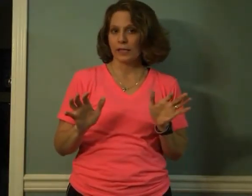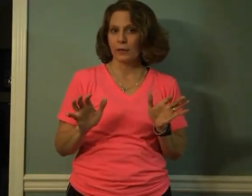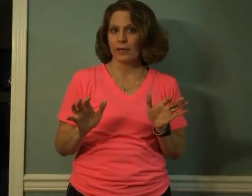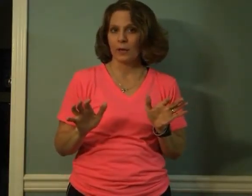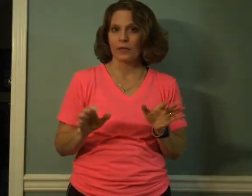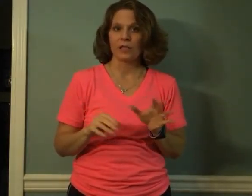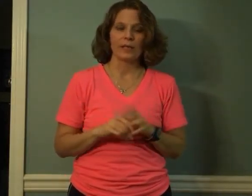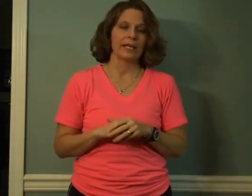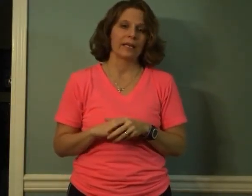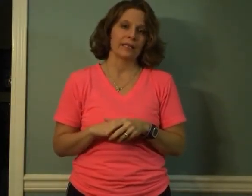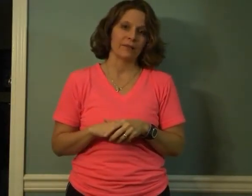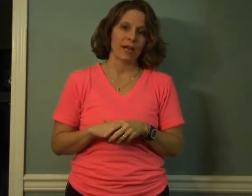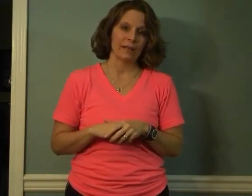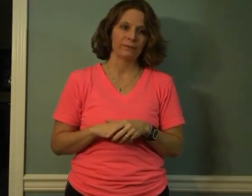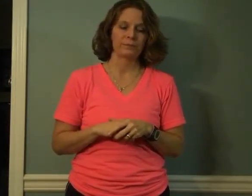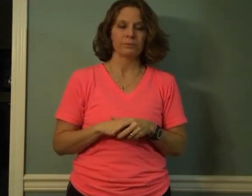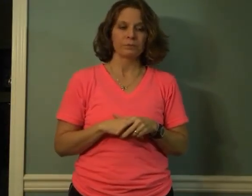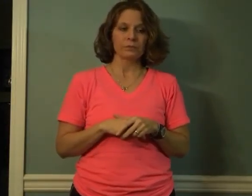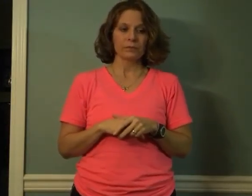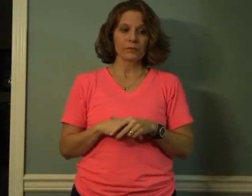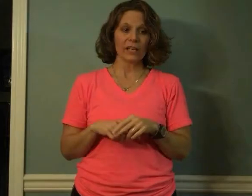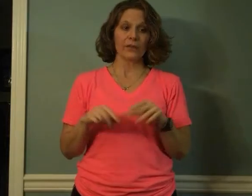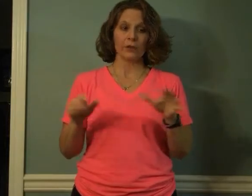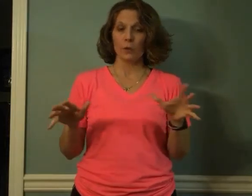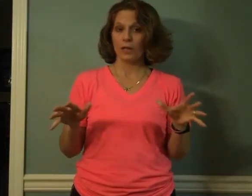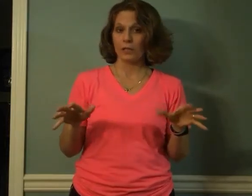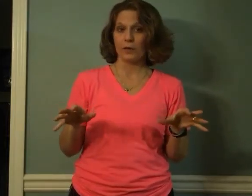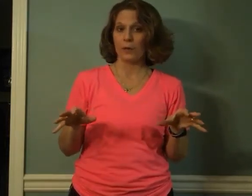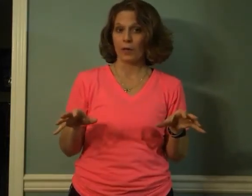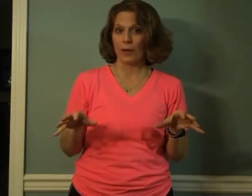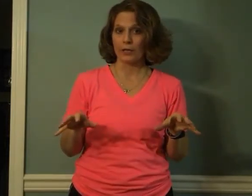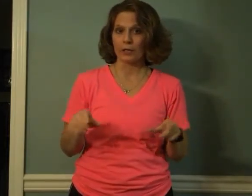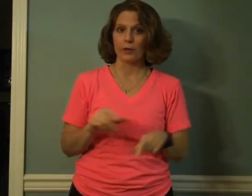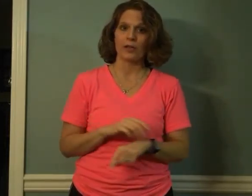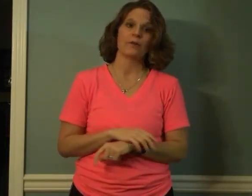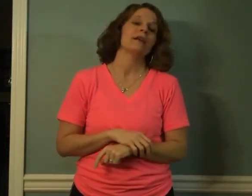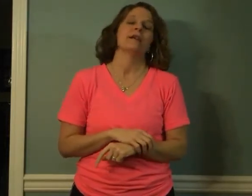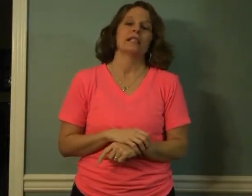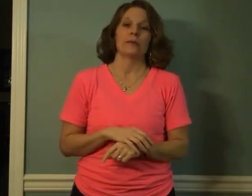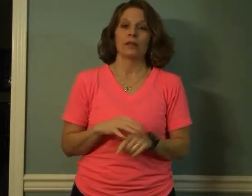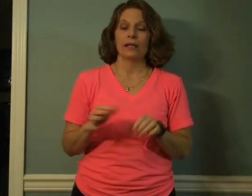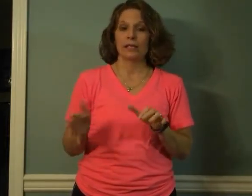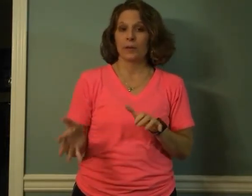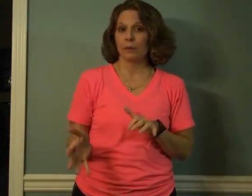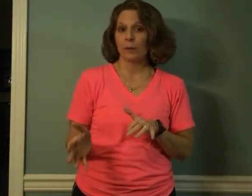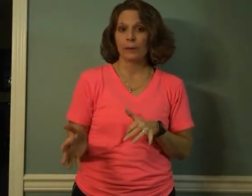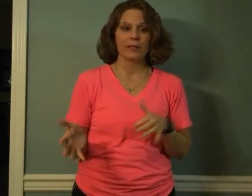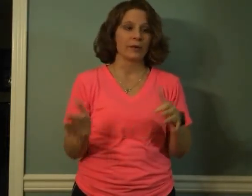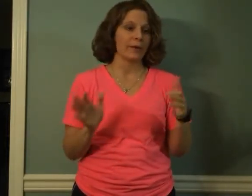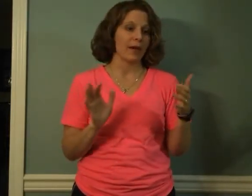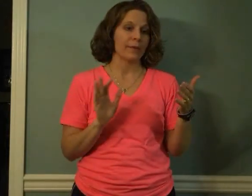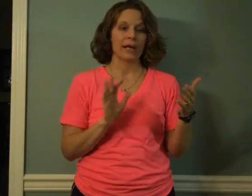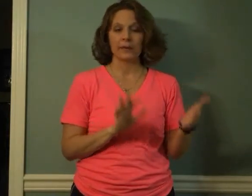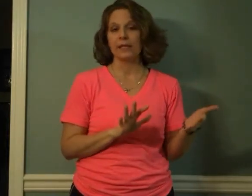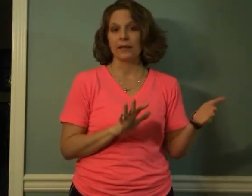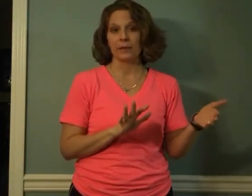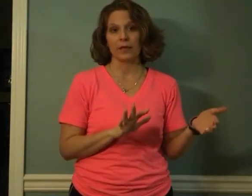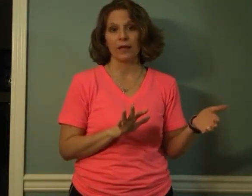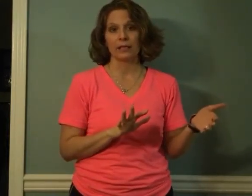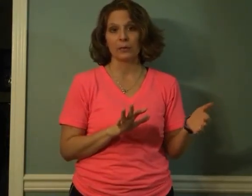doing the numbers in the beginning, that's fine. If you do want to do them, I'll go ahead and show you. Some of the classes probably will be doing them, and I would say that some of the classes